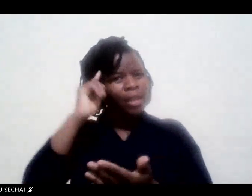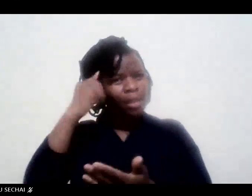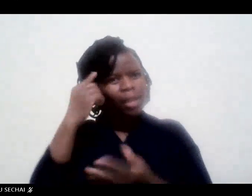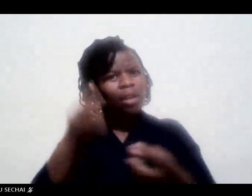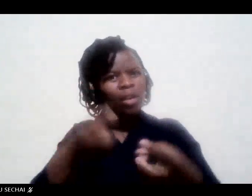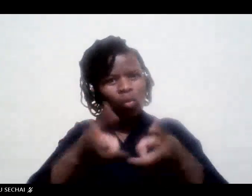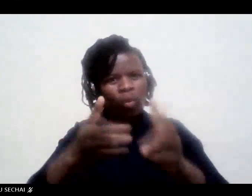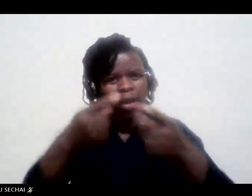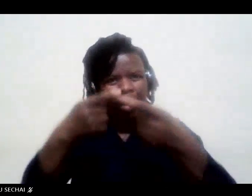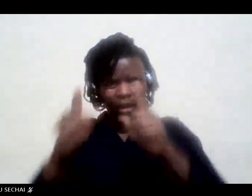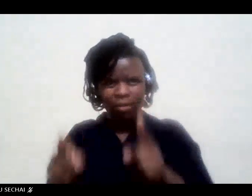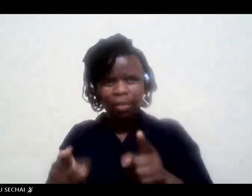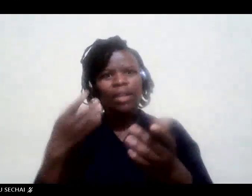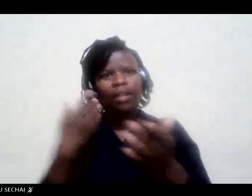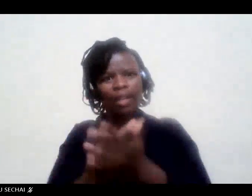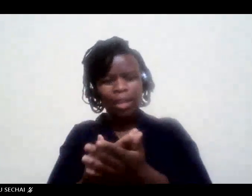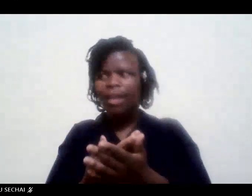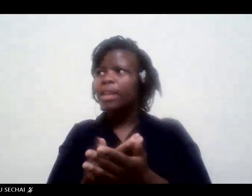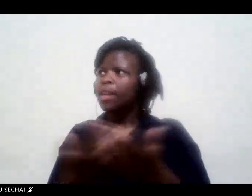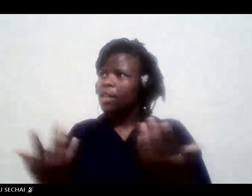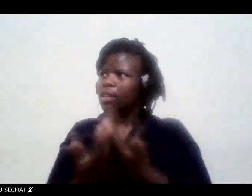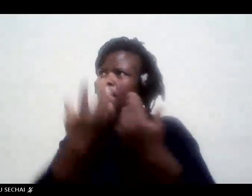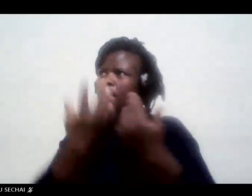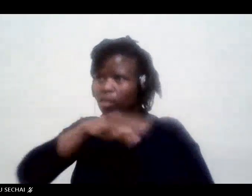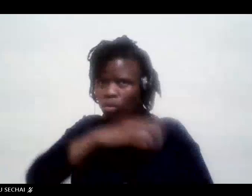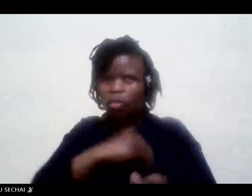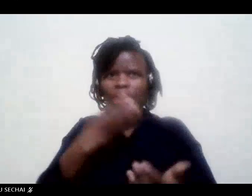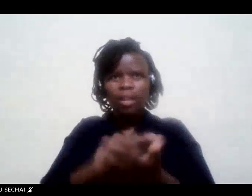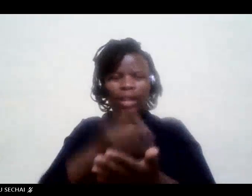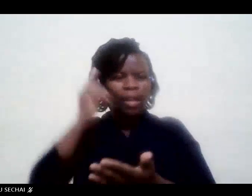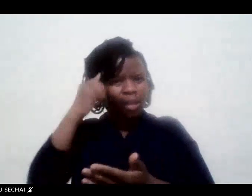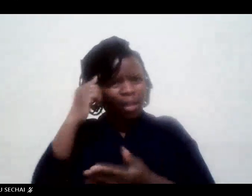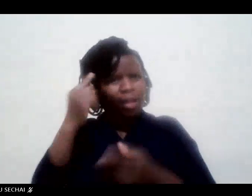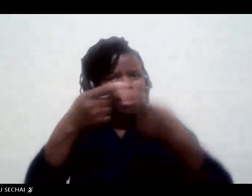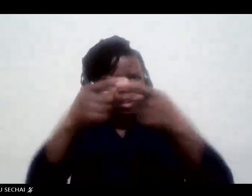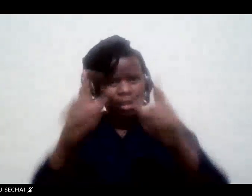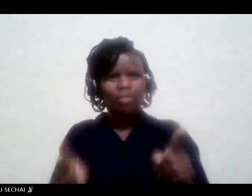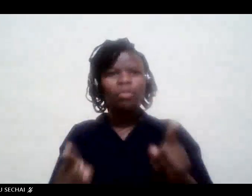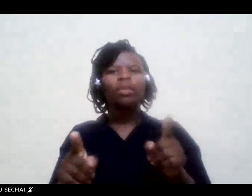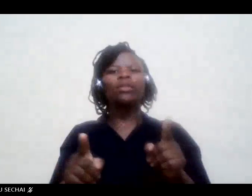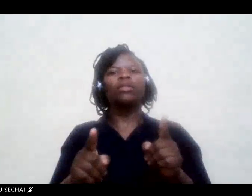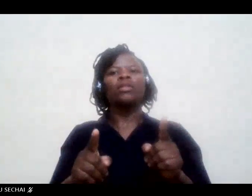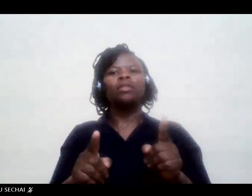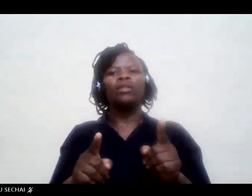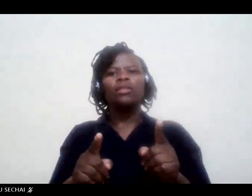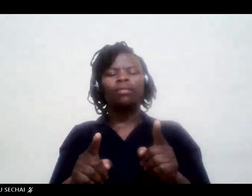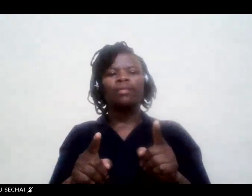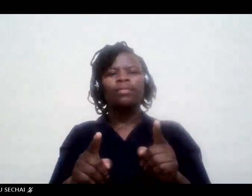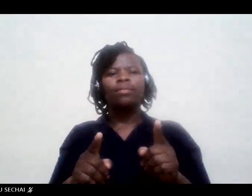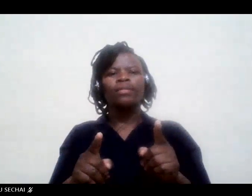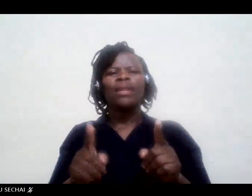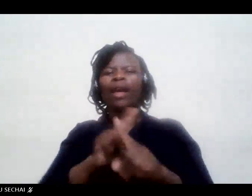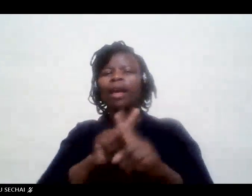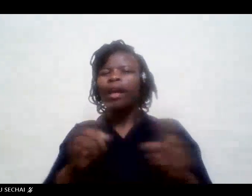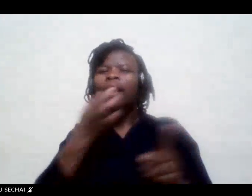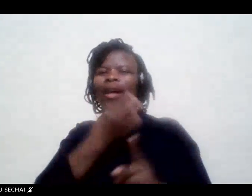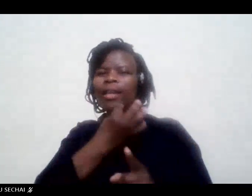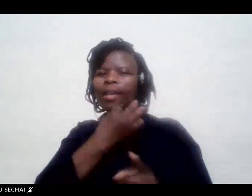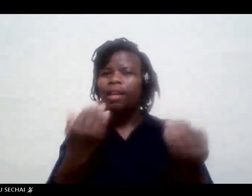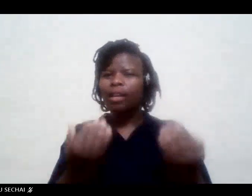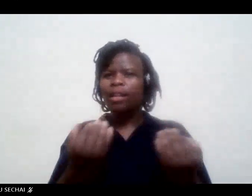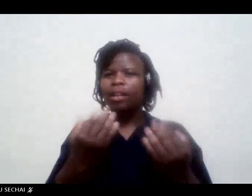challenge us to radically think different around how surgery is done. I'm not saying that right now I have the answer to say,